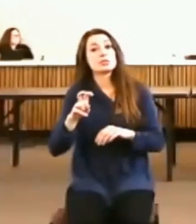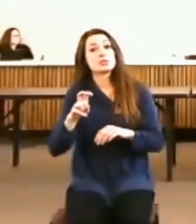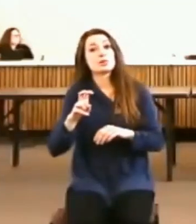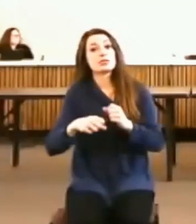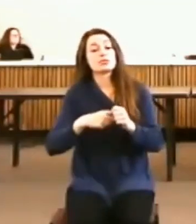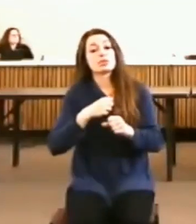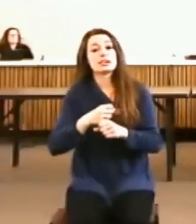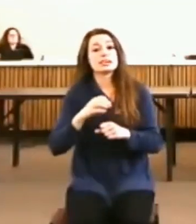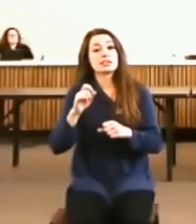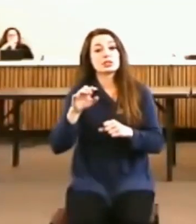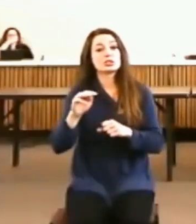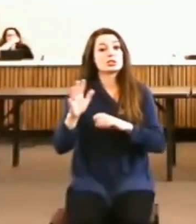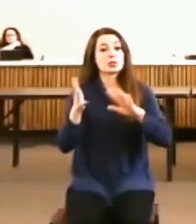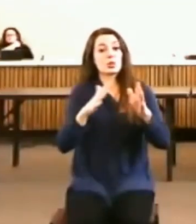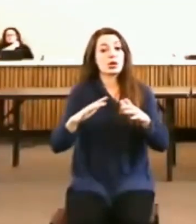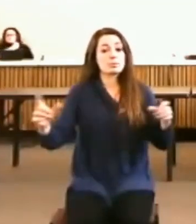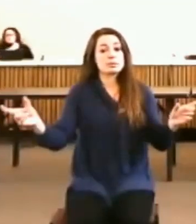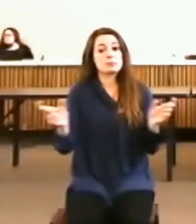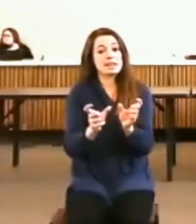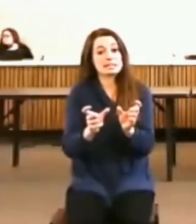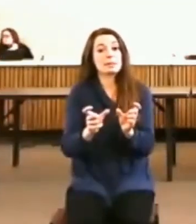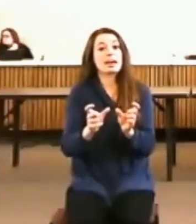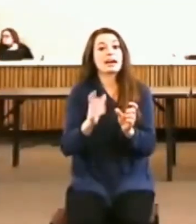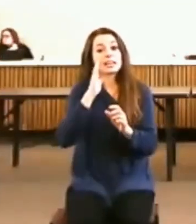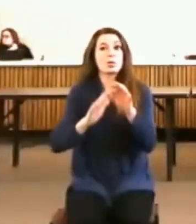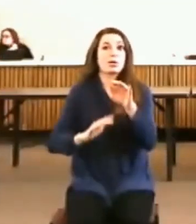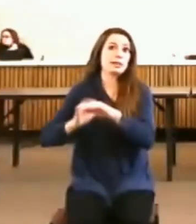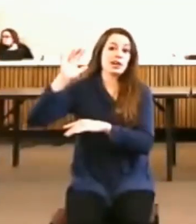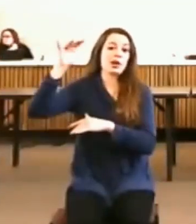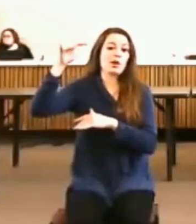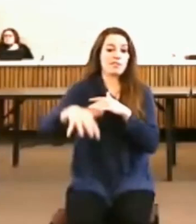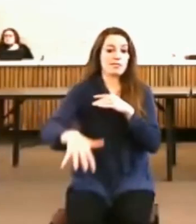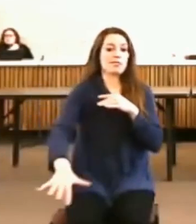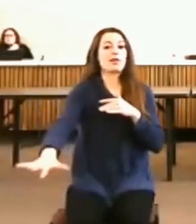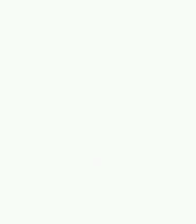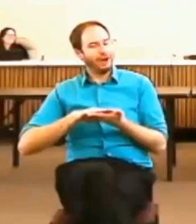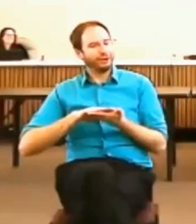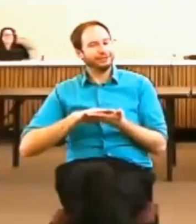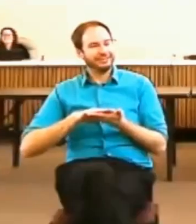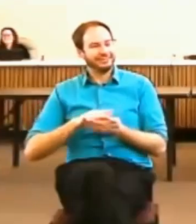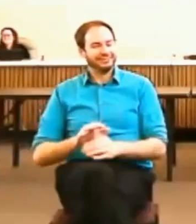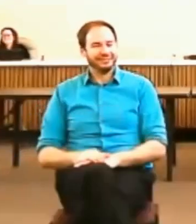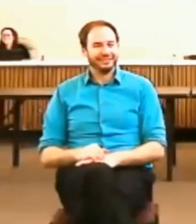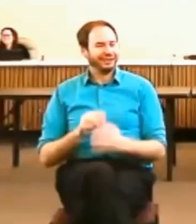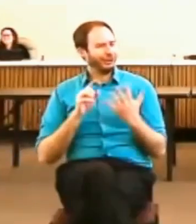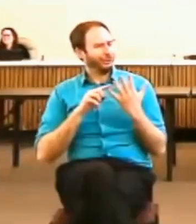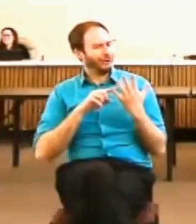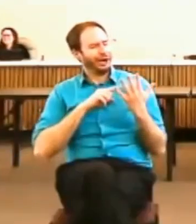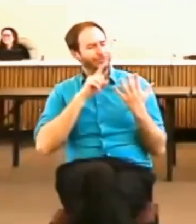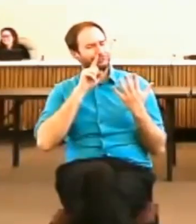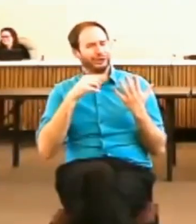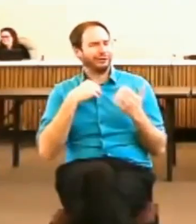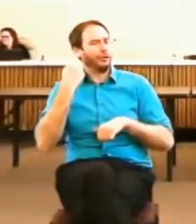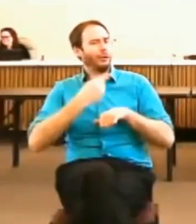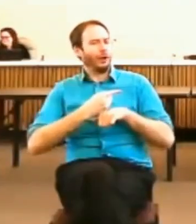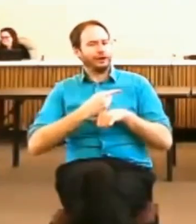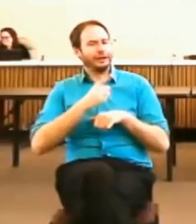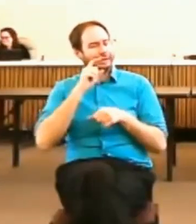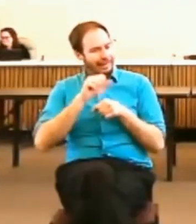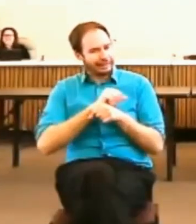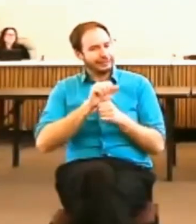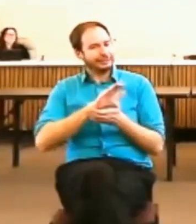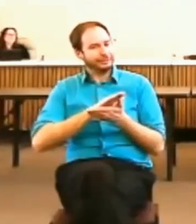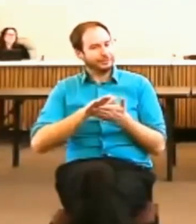because it happens relatively slowly. Such processes take millions of years. It is not